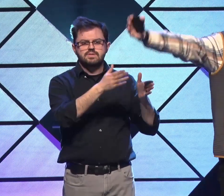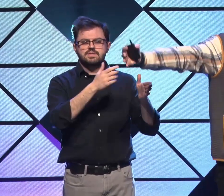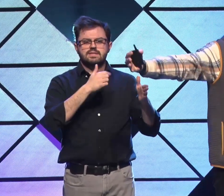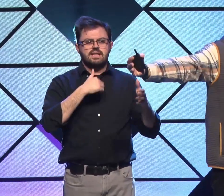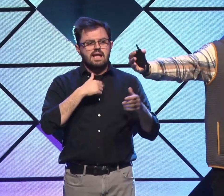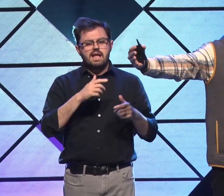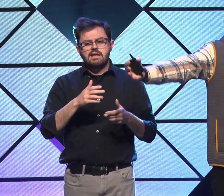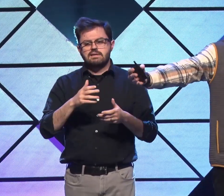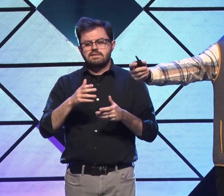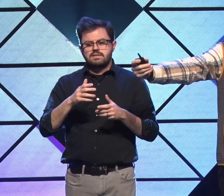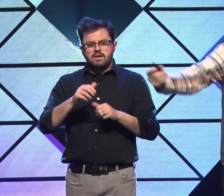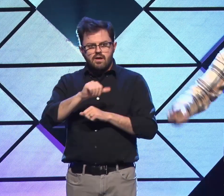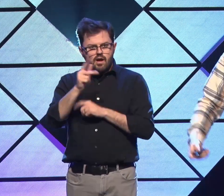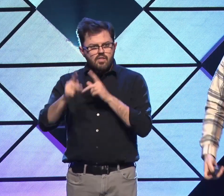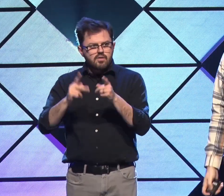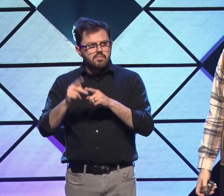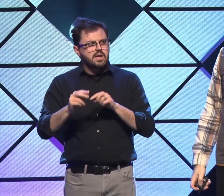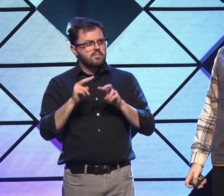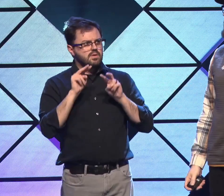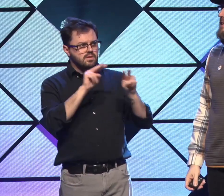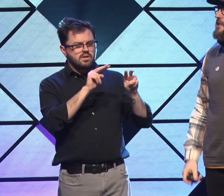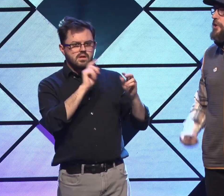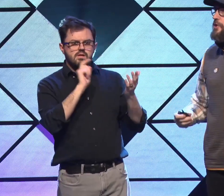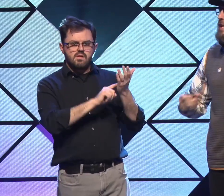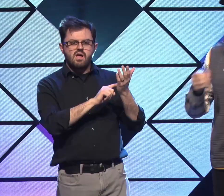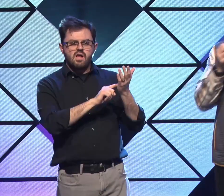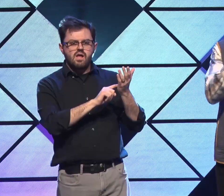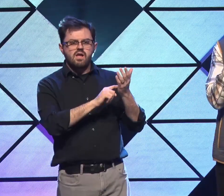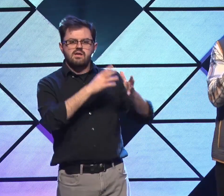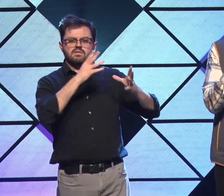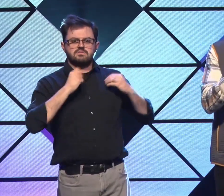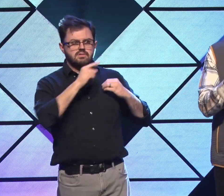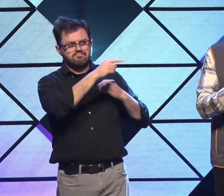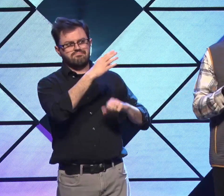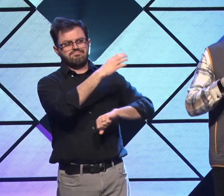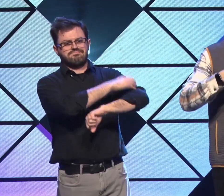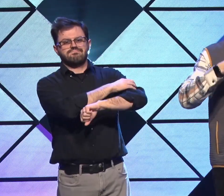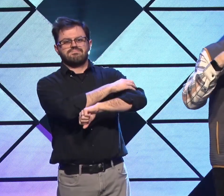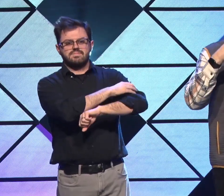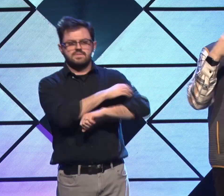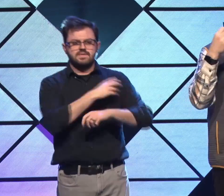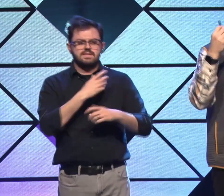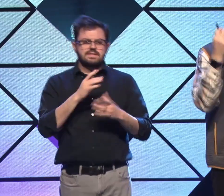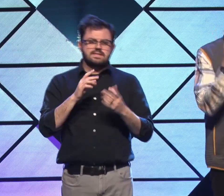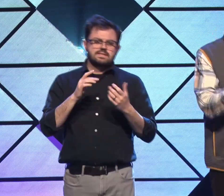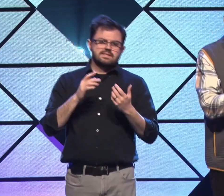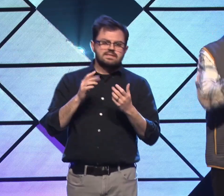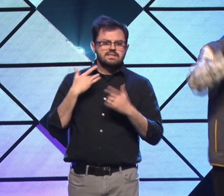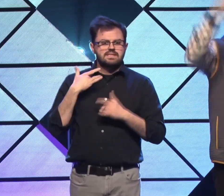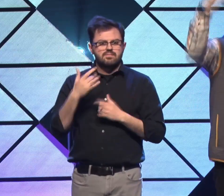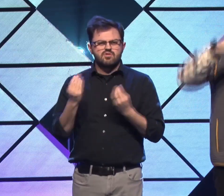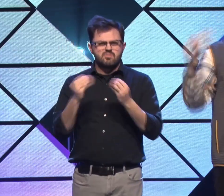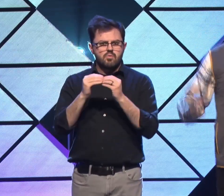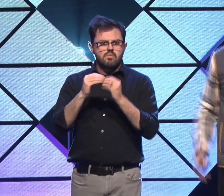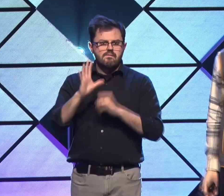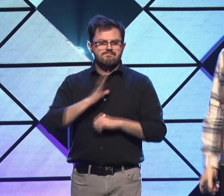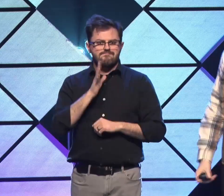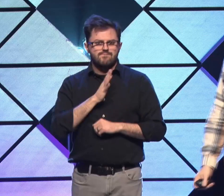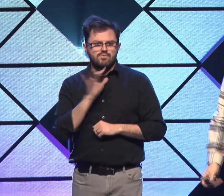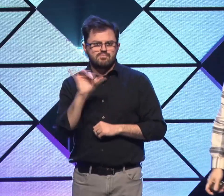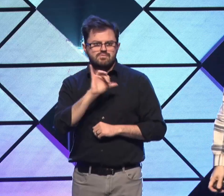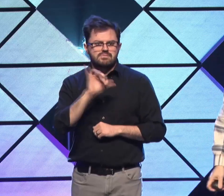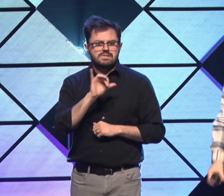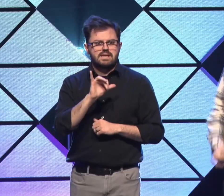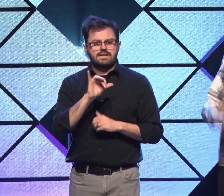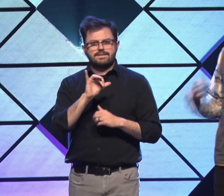individual or by a group of people, okay? So it's typically associated with more formal things like a position in a hierarchical structure